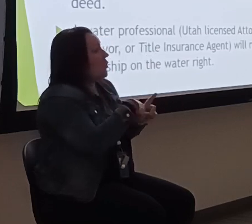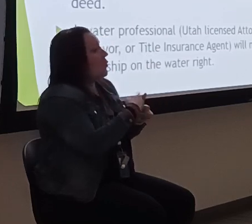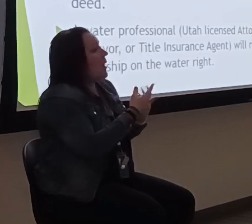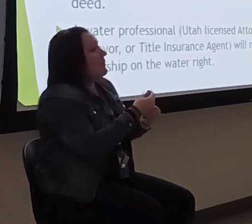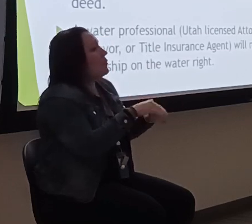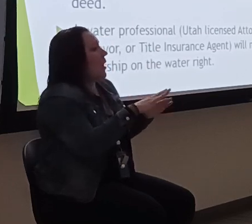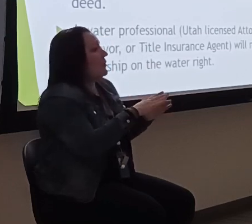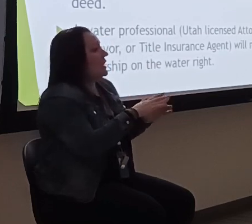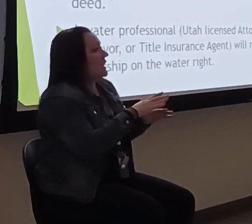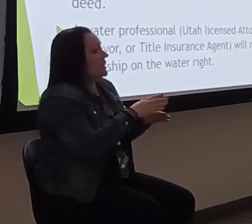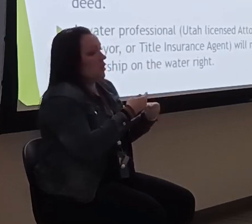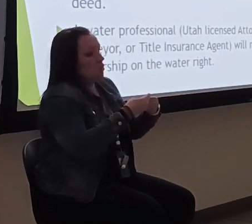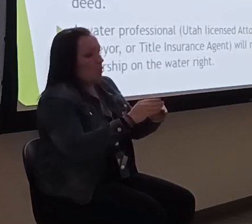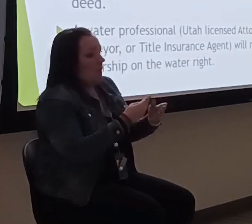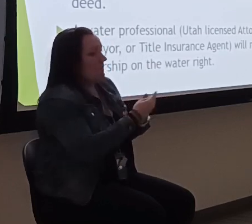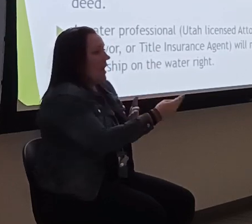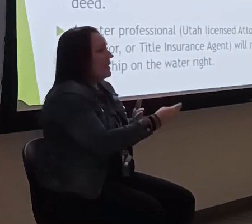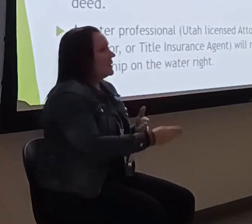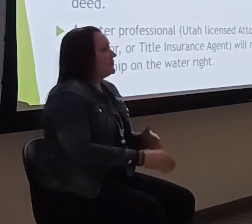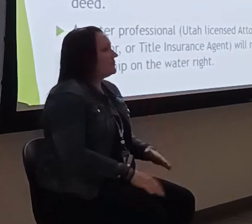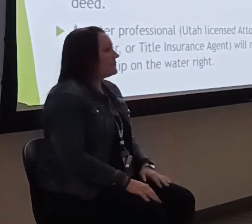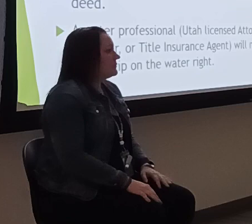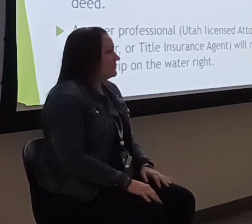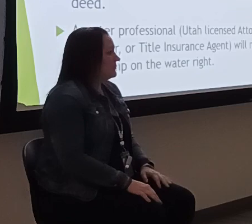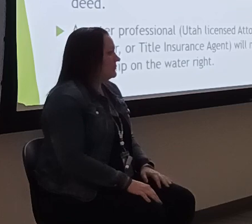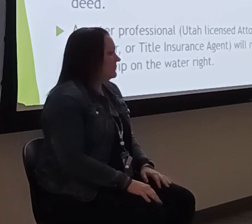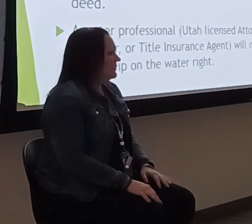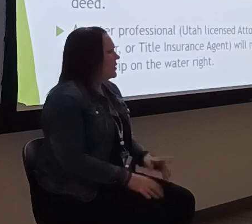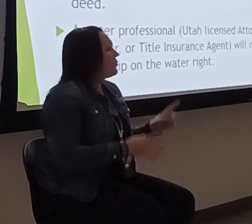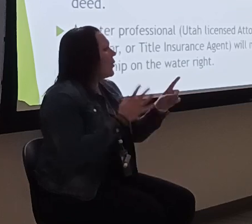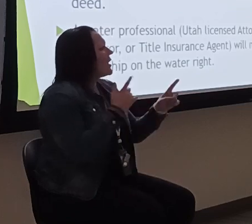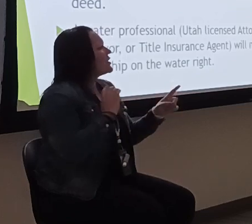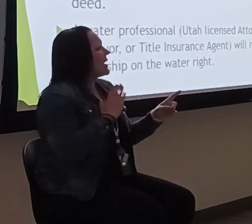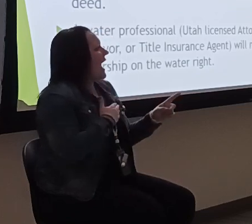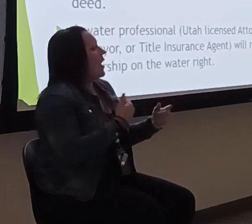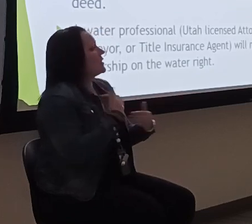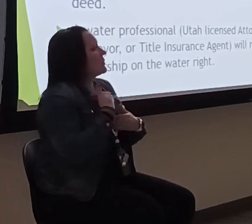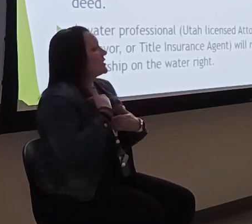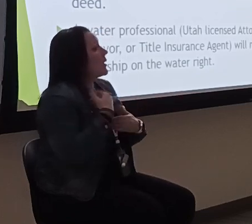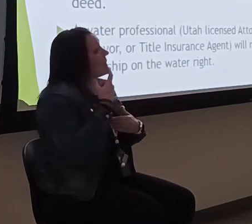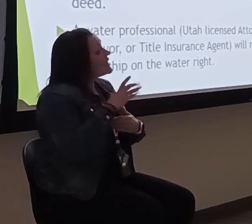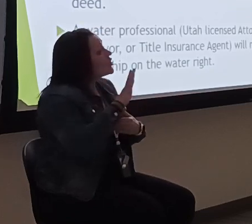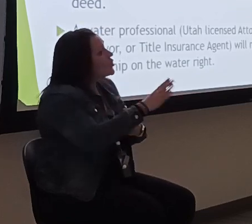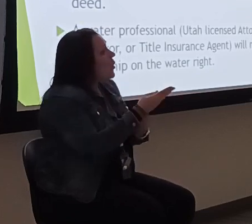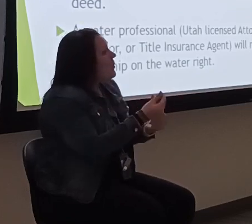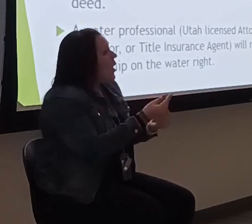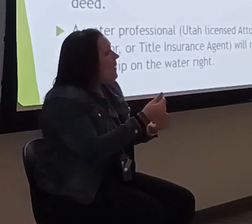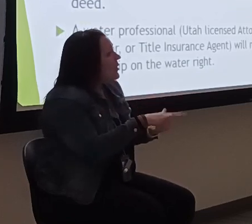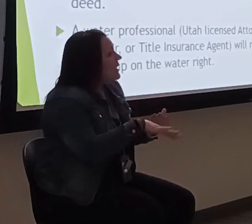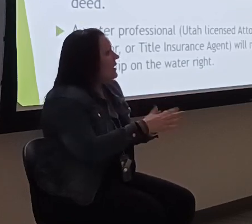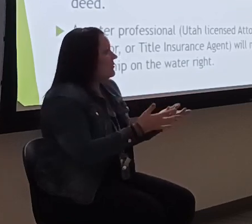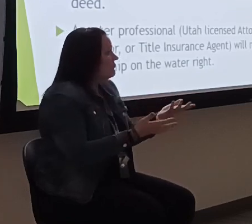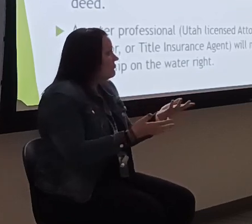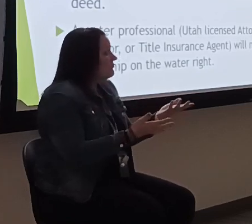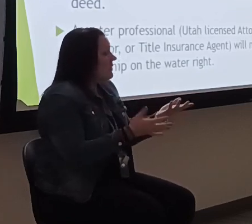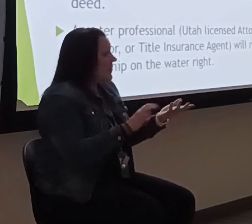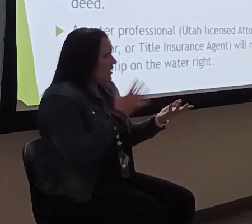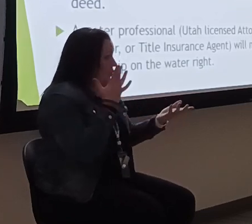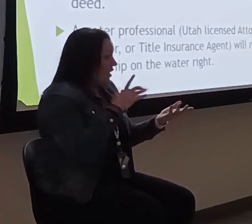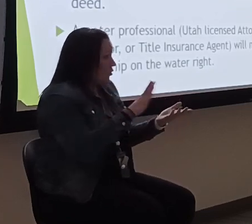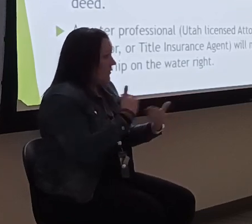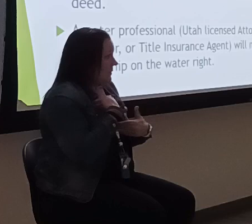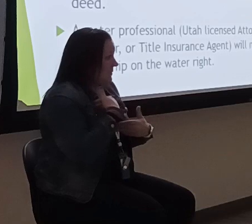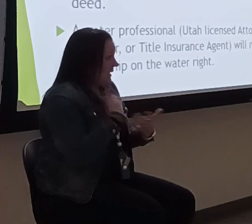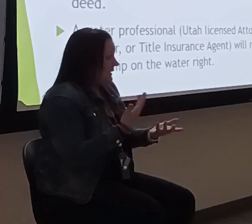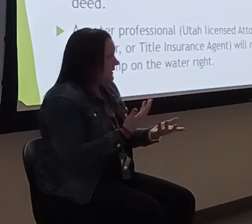properties changed hands. But why should So, it be our personal responsibility because it's rather your than the property. bureaucracy? It's your property.